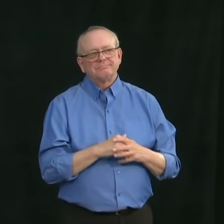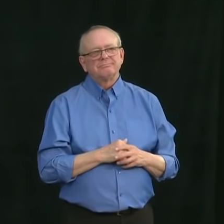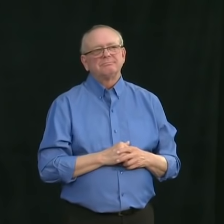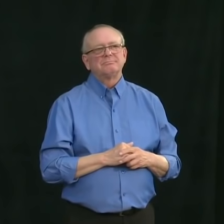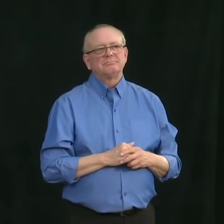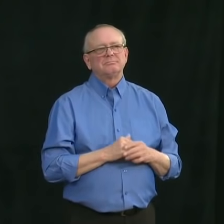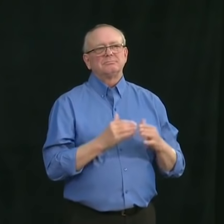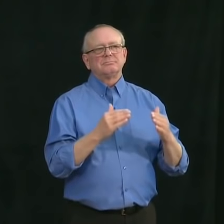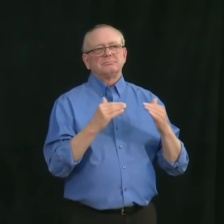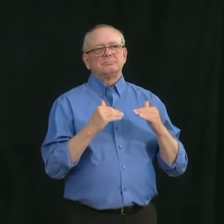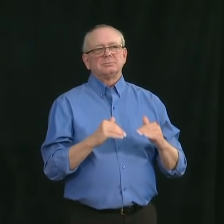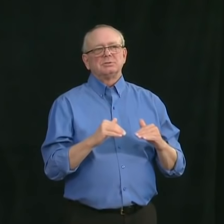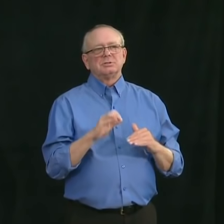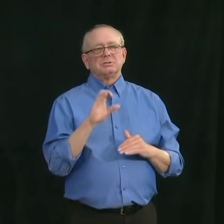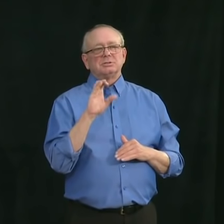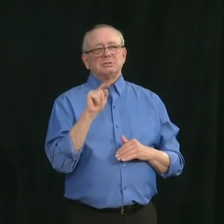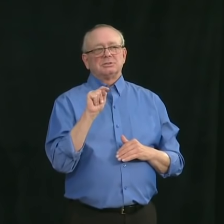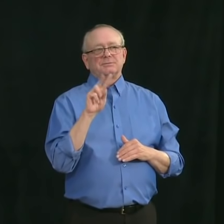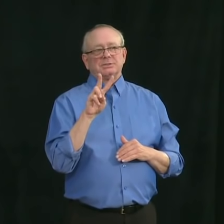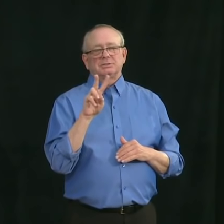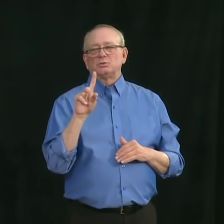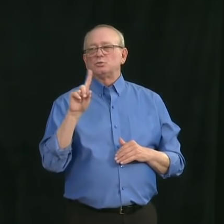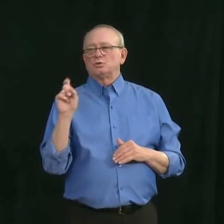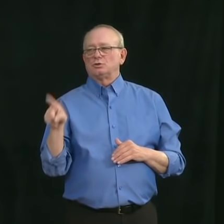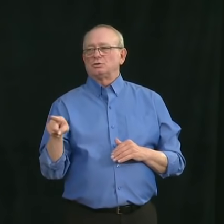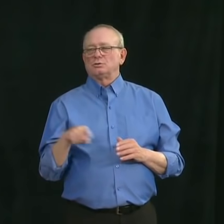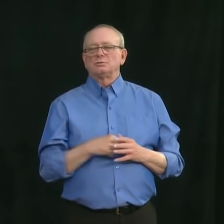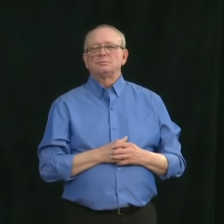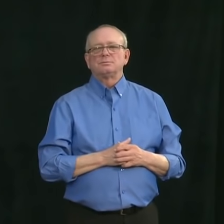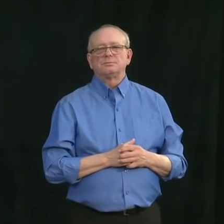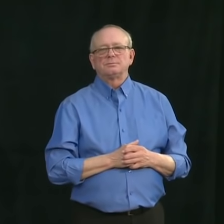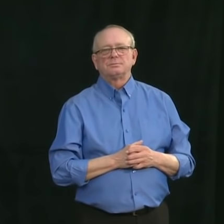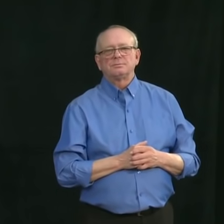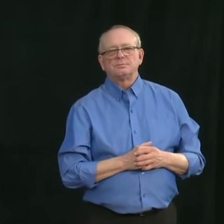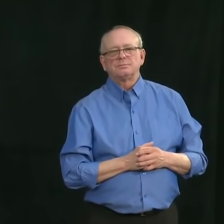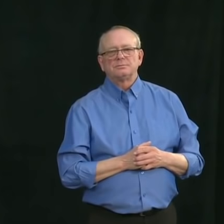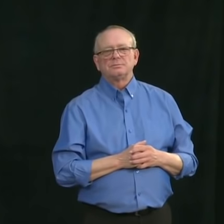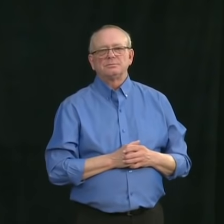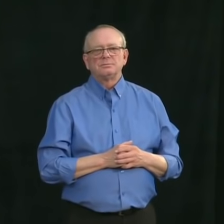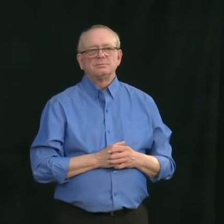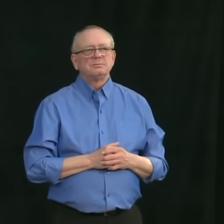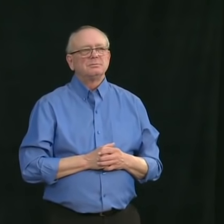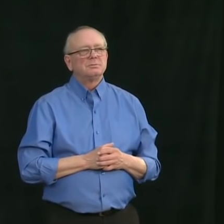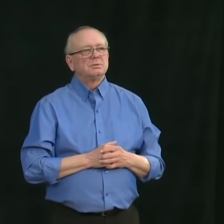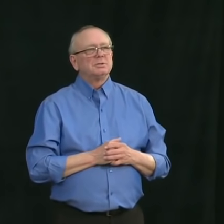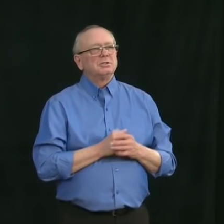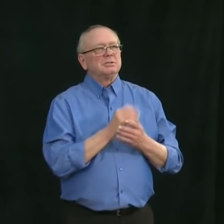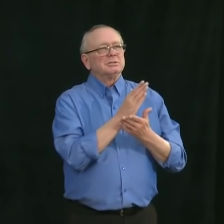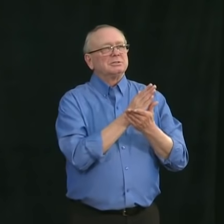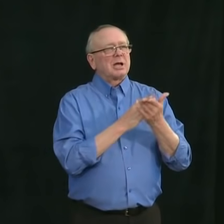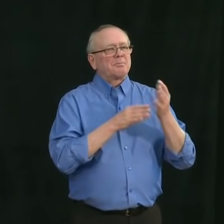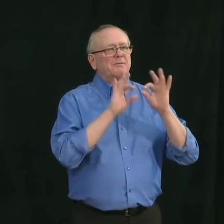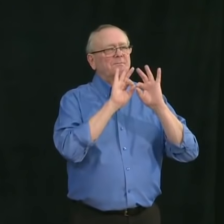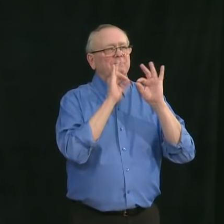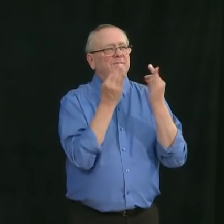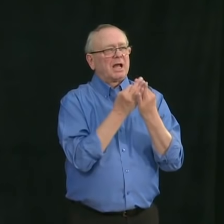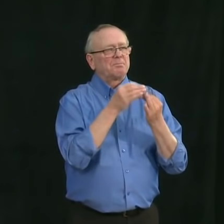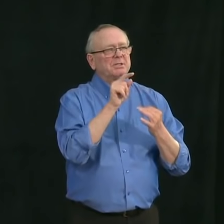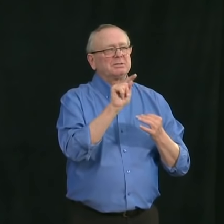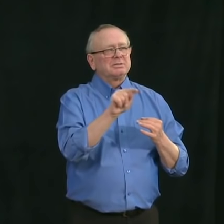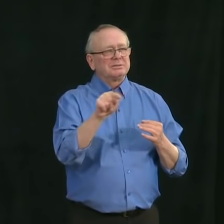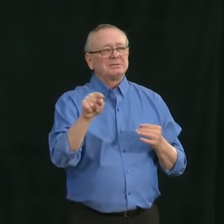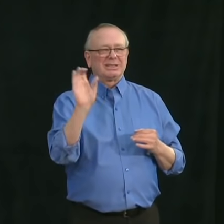Go ahead, Kevin. Hi, Dr. Hinshaw. We're hearing from family members who have loved ones at Millrise Seniors Village in Calgary, where